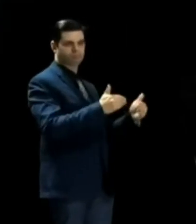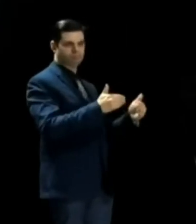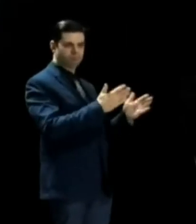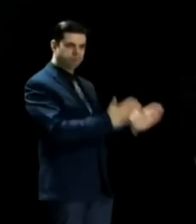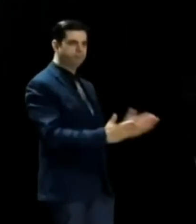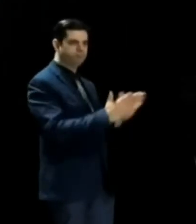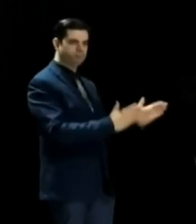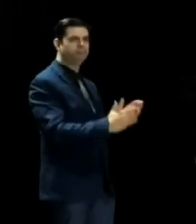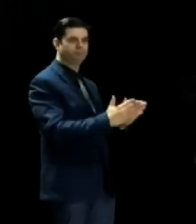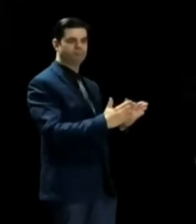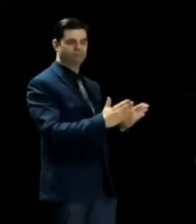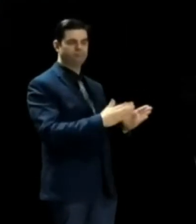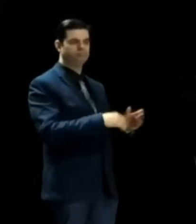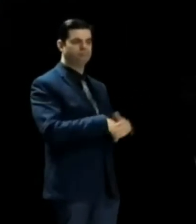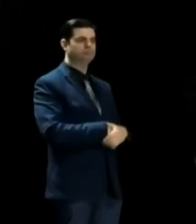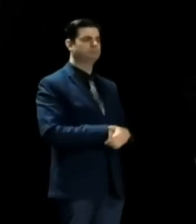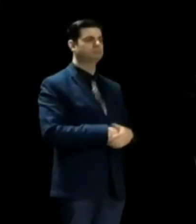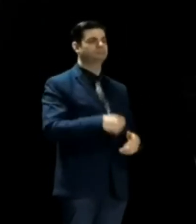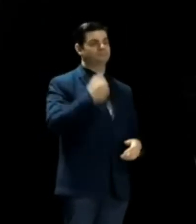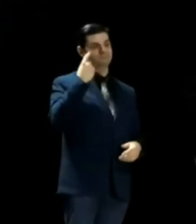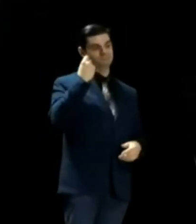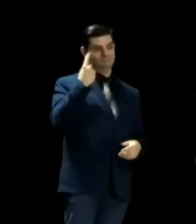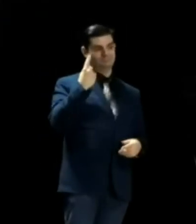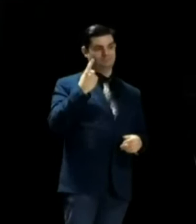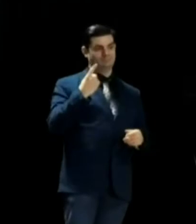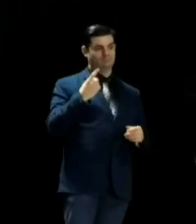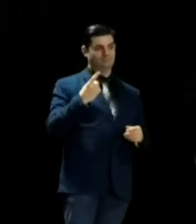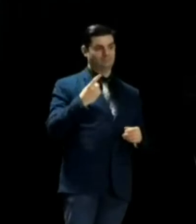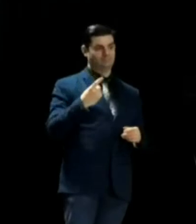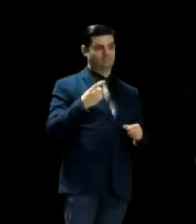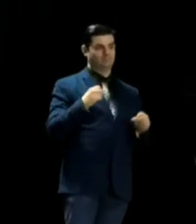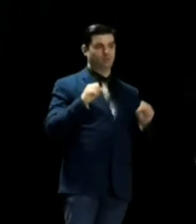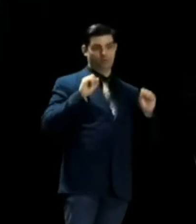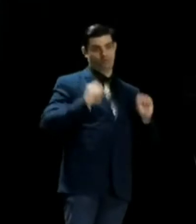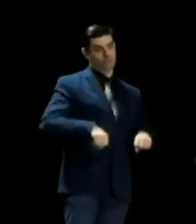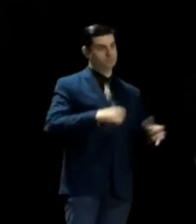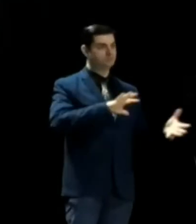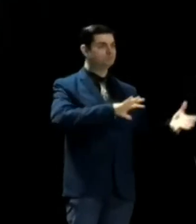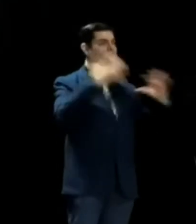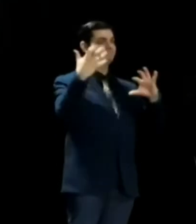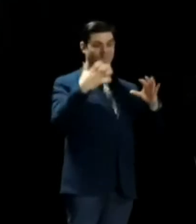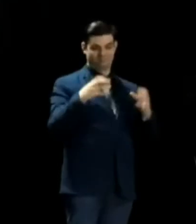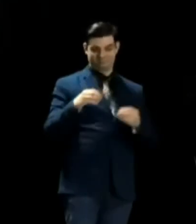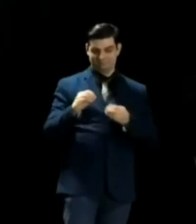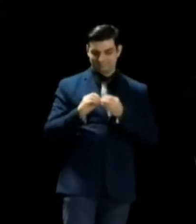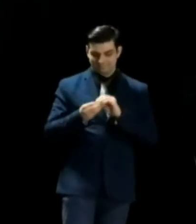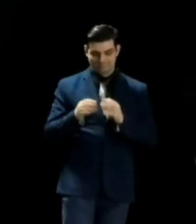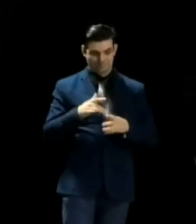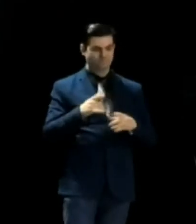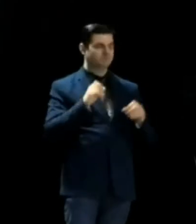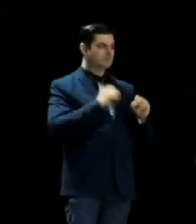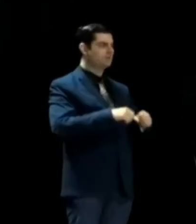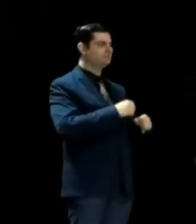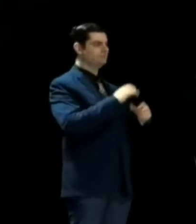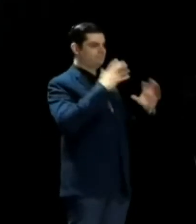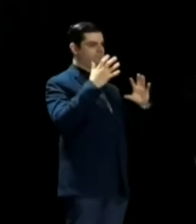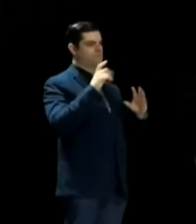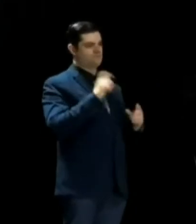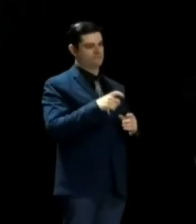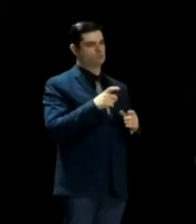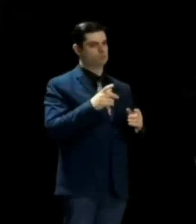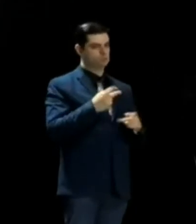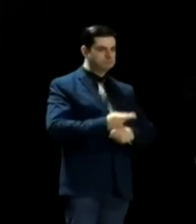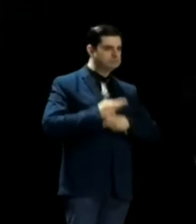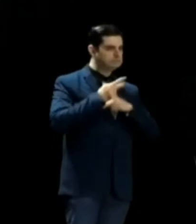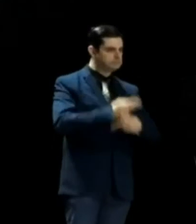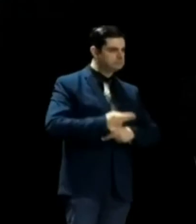may not be the case. You heard the governor. The governor has put a May 15th date out there.